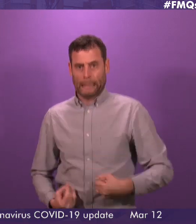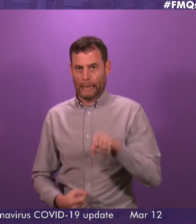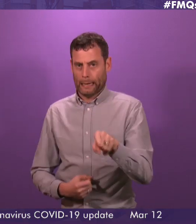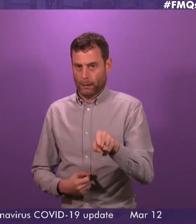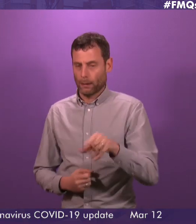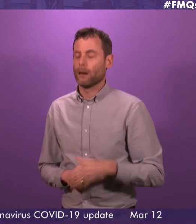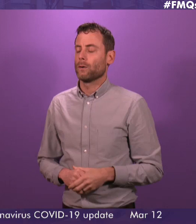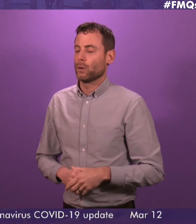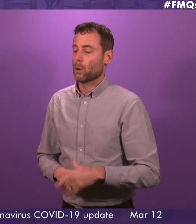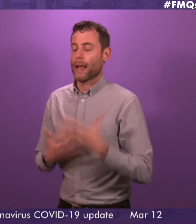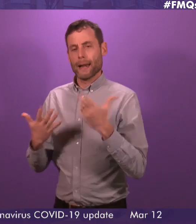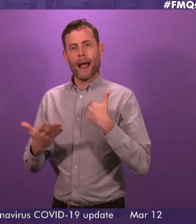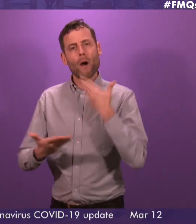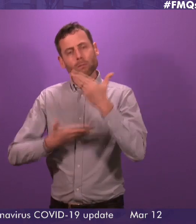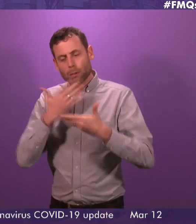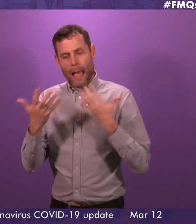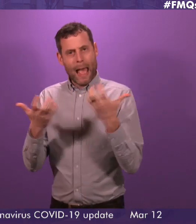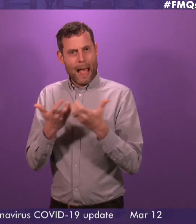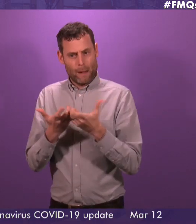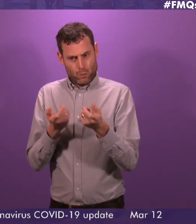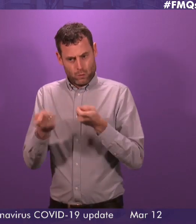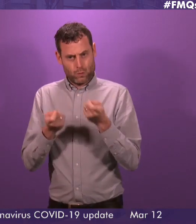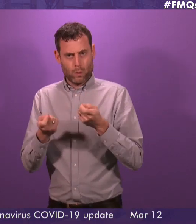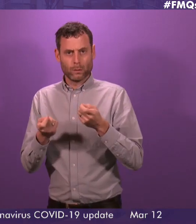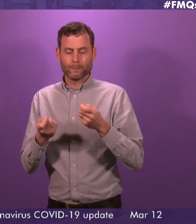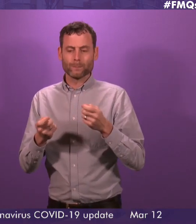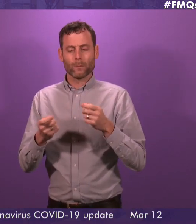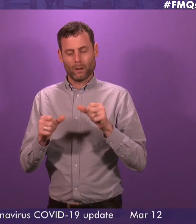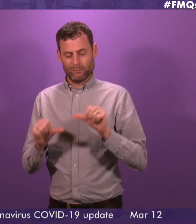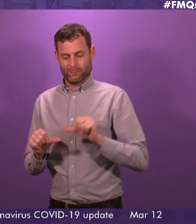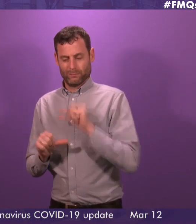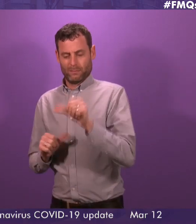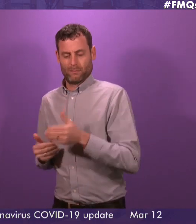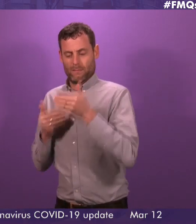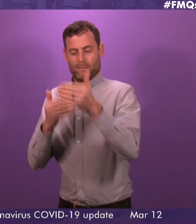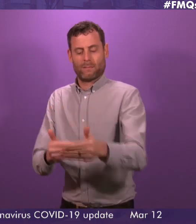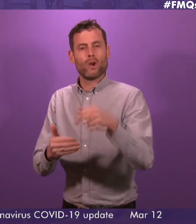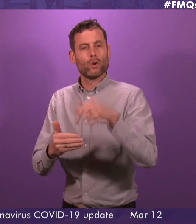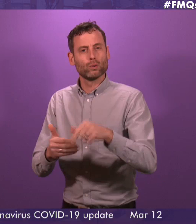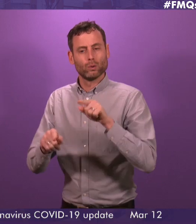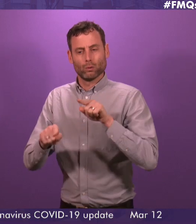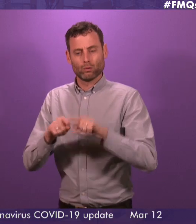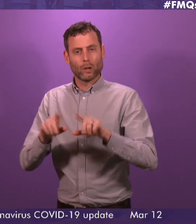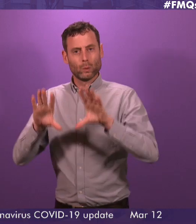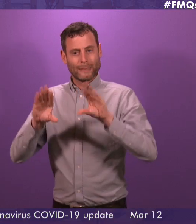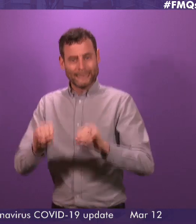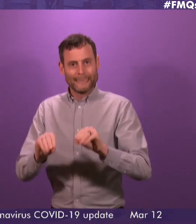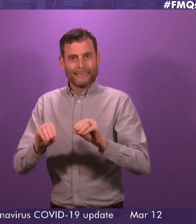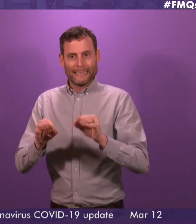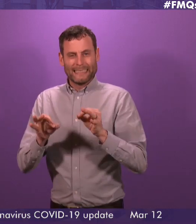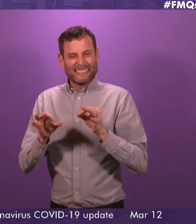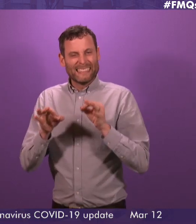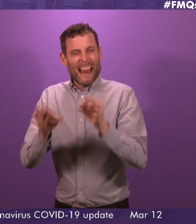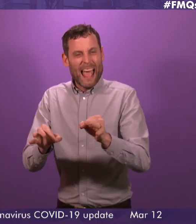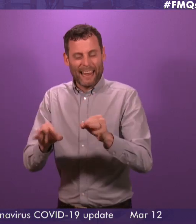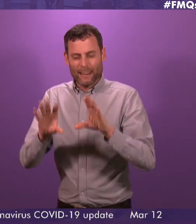I'm about to outline are the first set of measures that we will introduce in this delay phase.